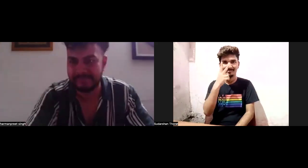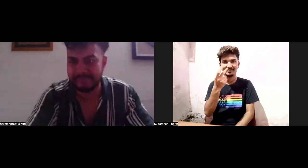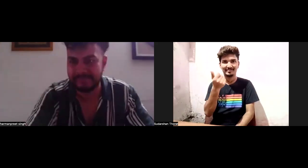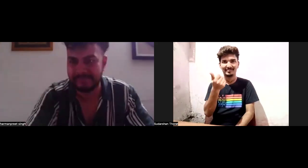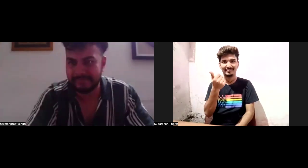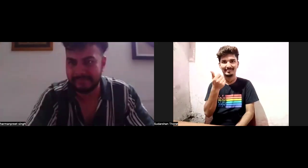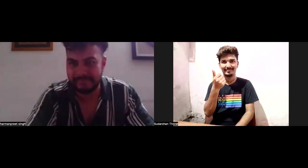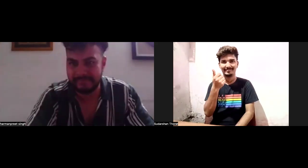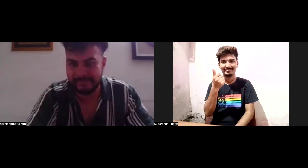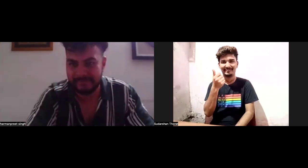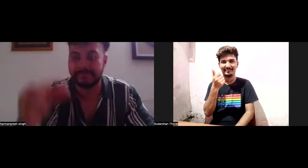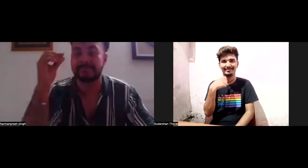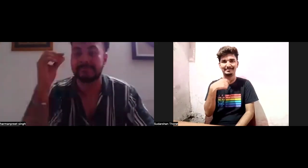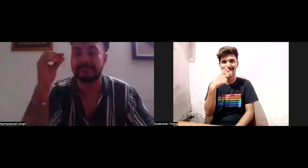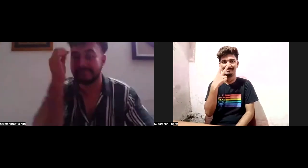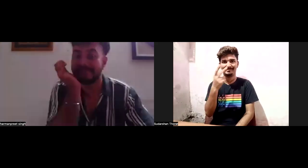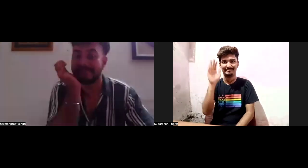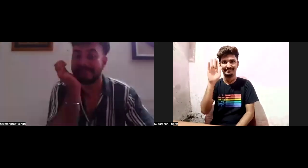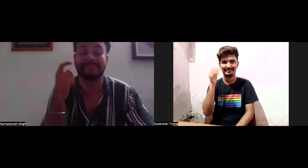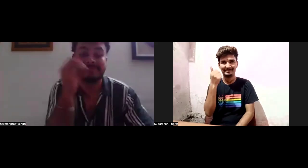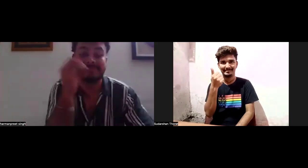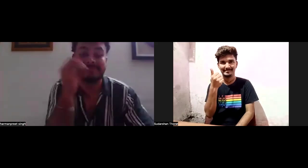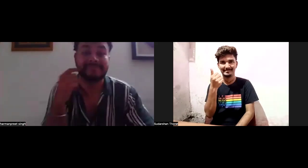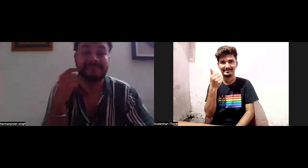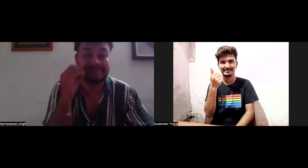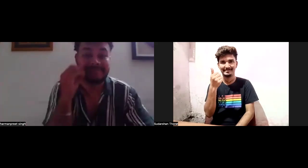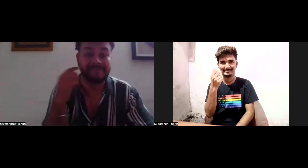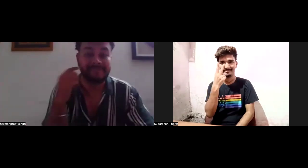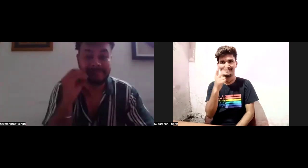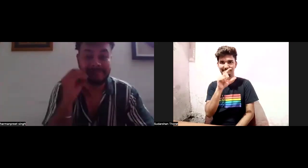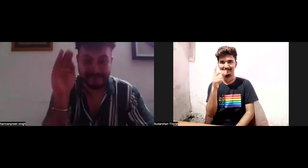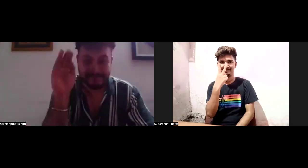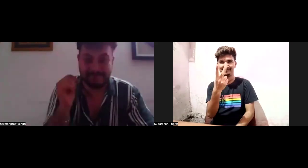Till the time Harmanpreet is here with us, any questions from the audience for Sudarshan?